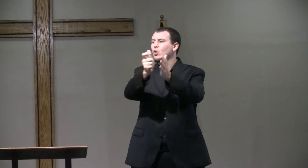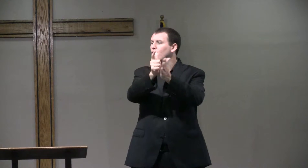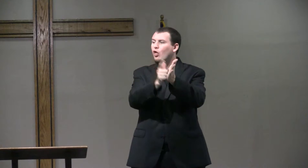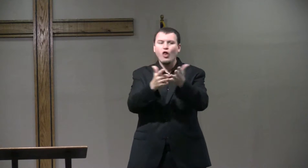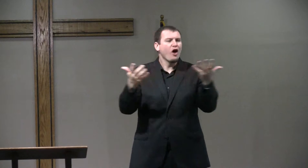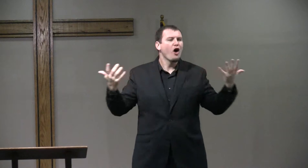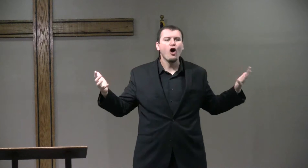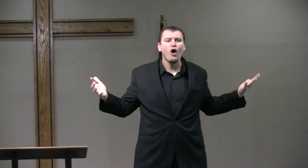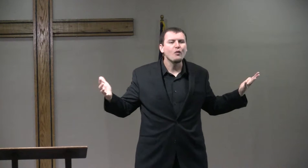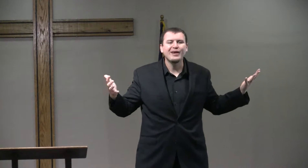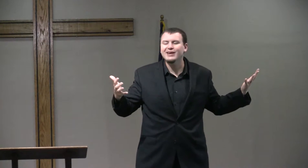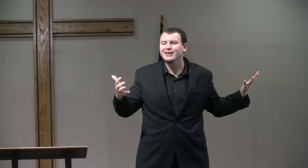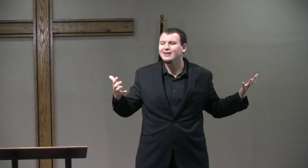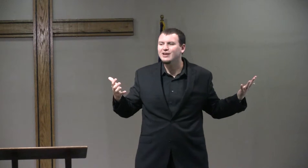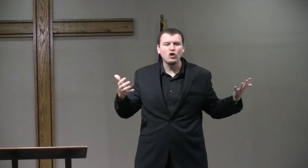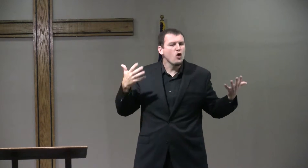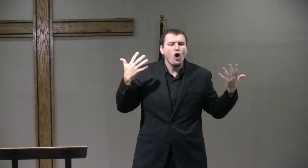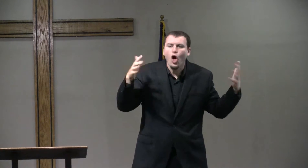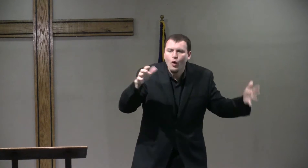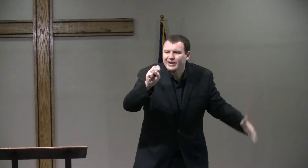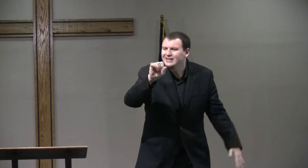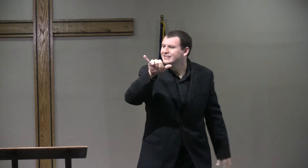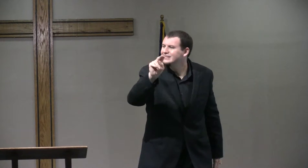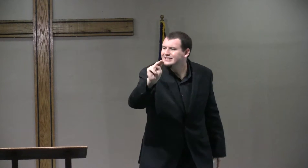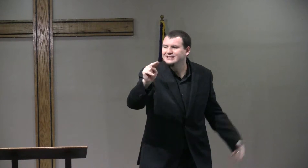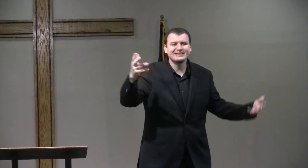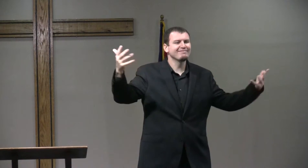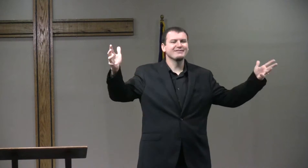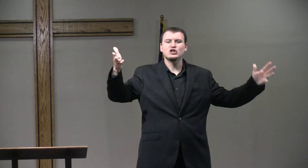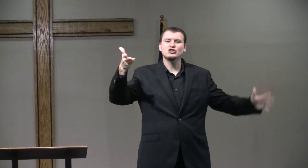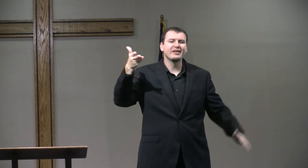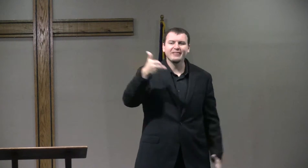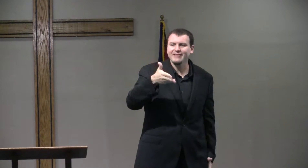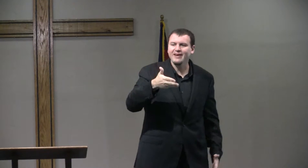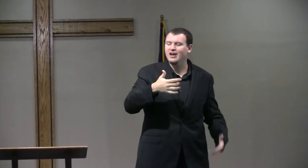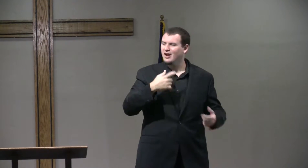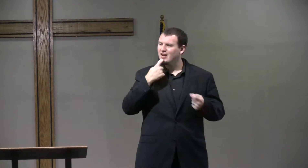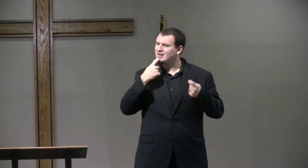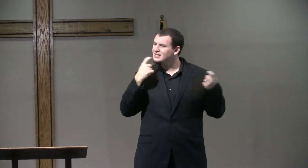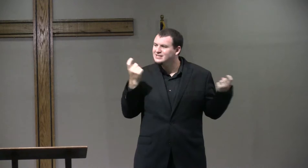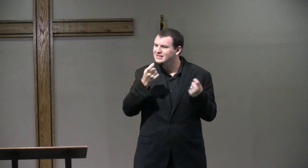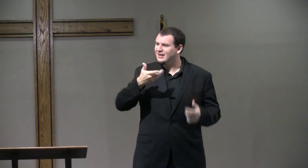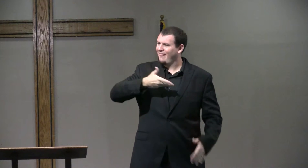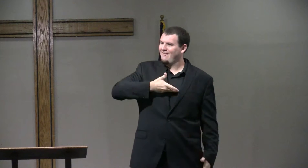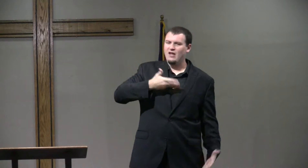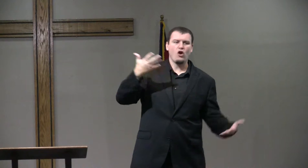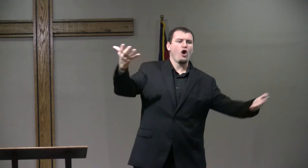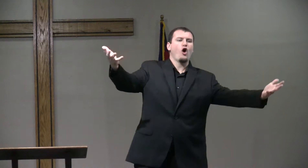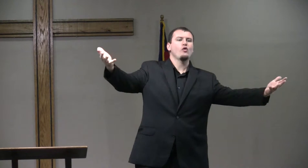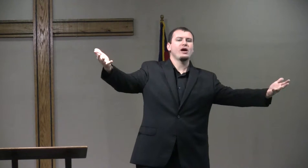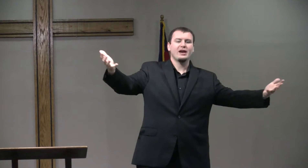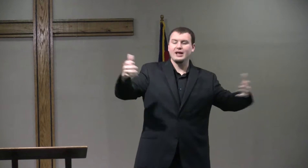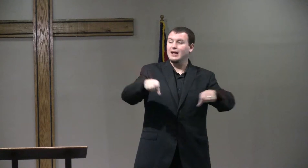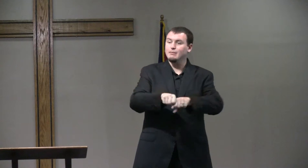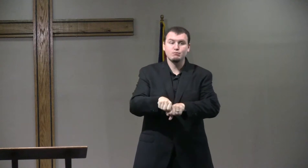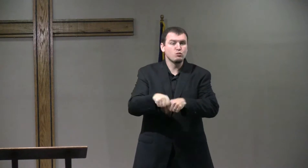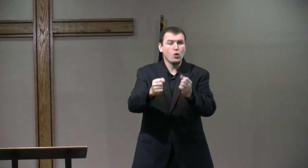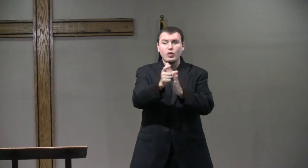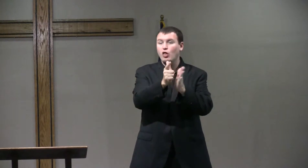angry with someone, you have already broken that law. There's sin in anger. It's already